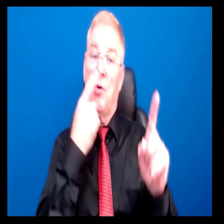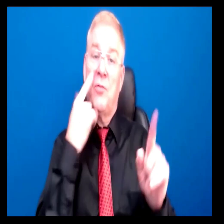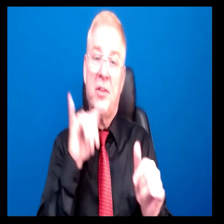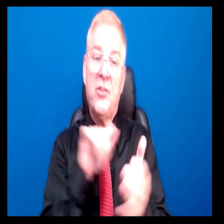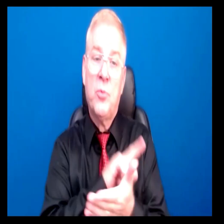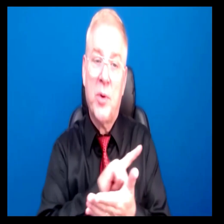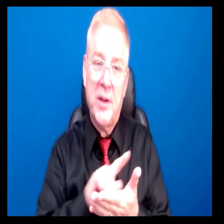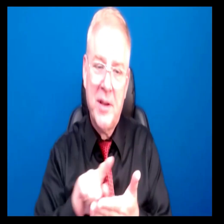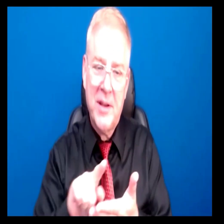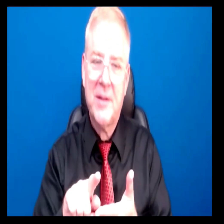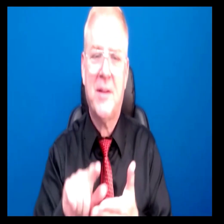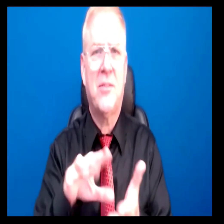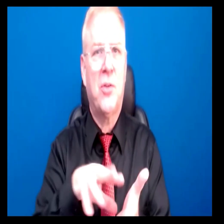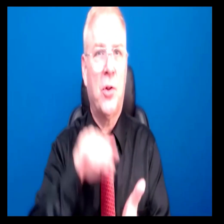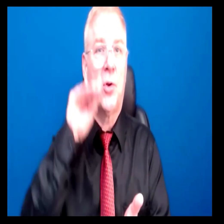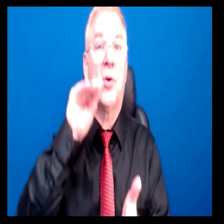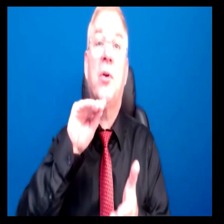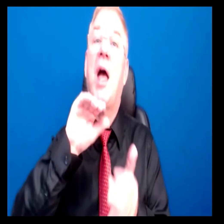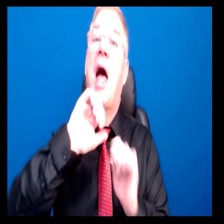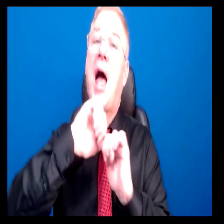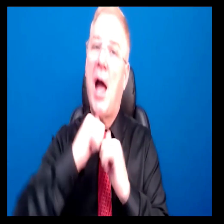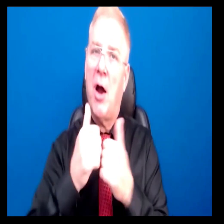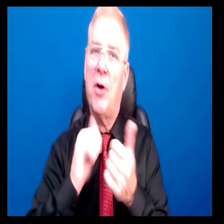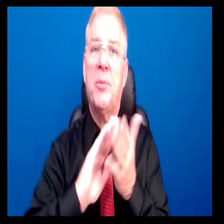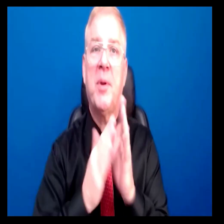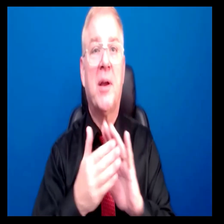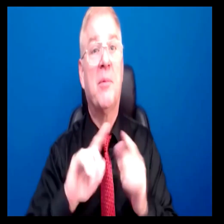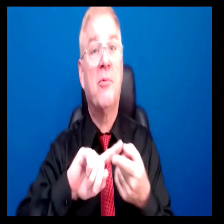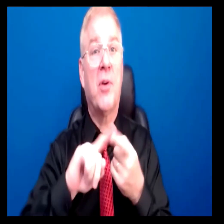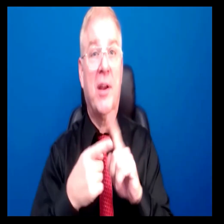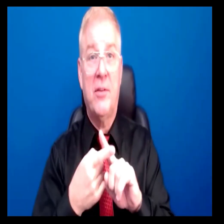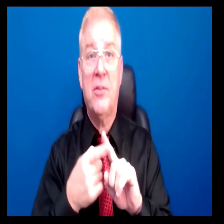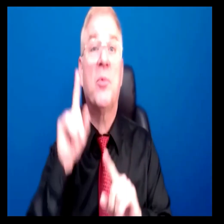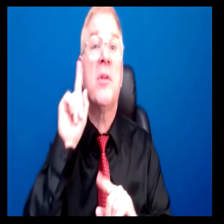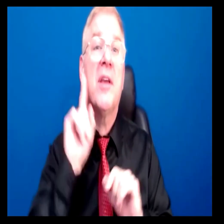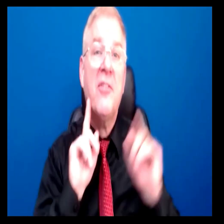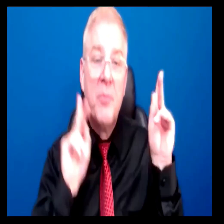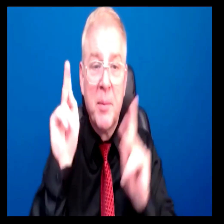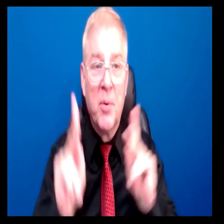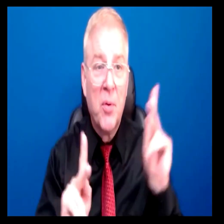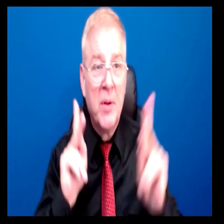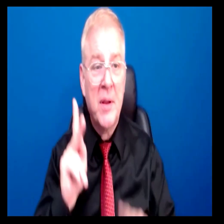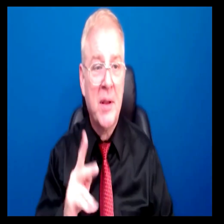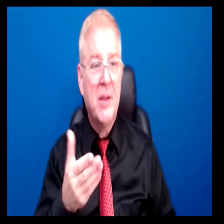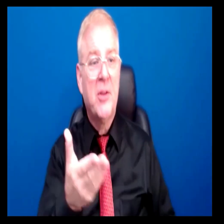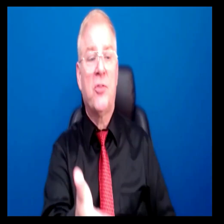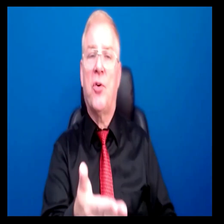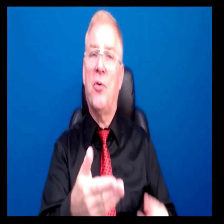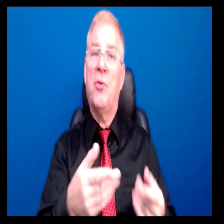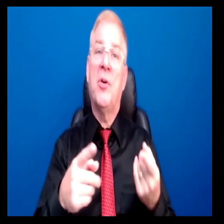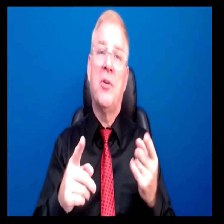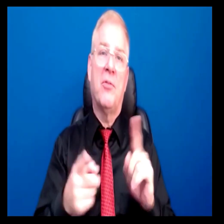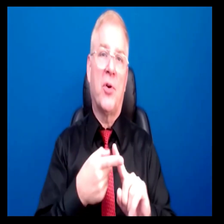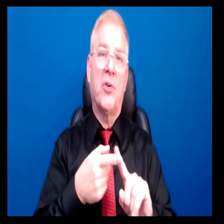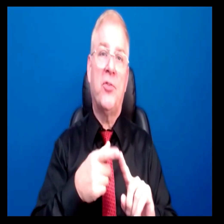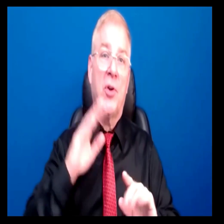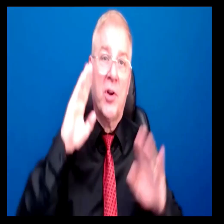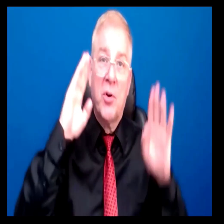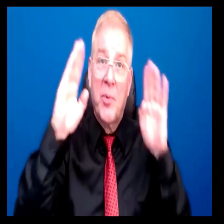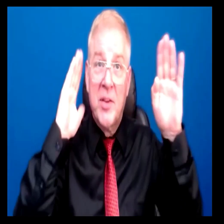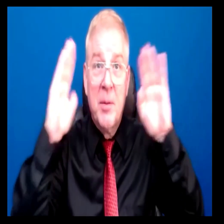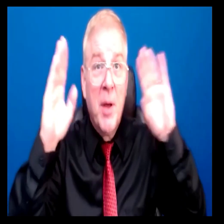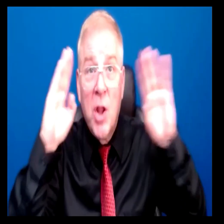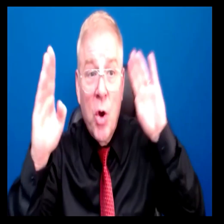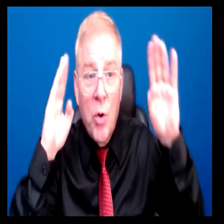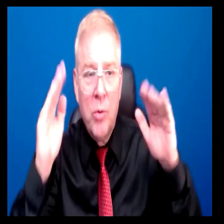Our goal for this week is to learn how to become friends with deaf people. So, first, you're going